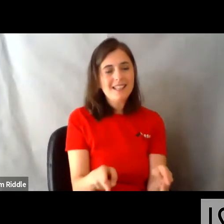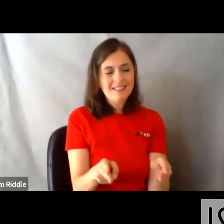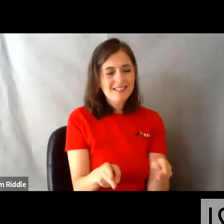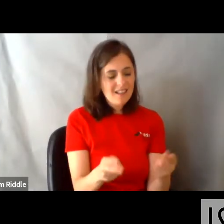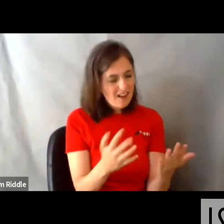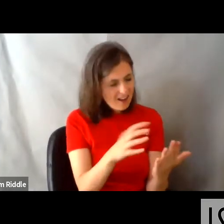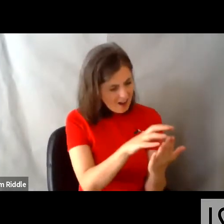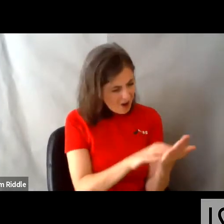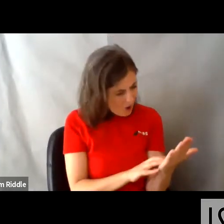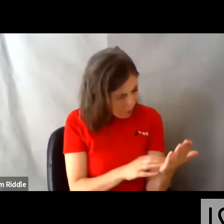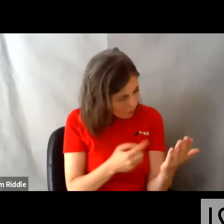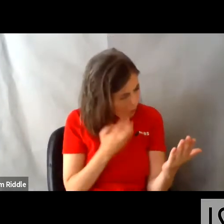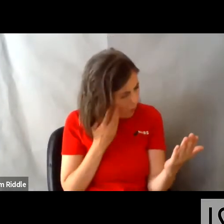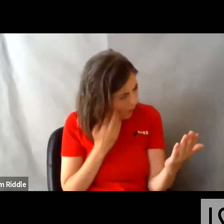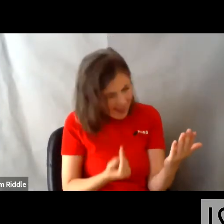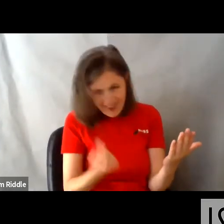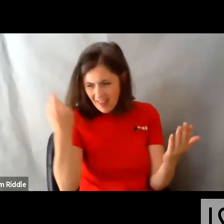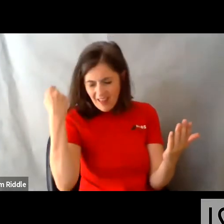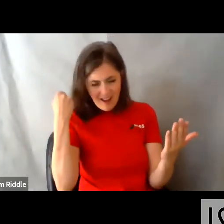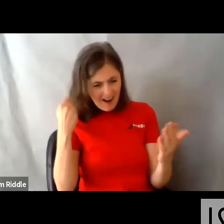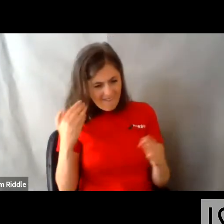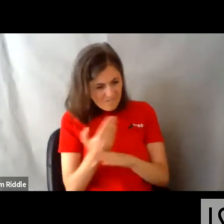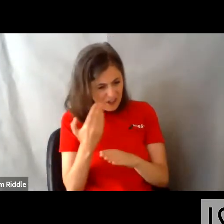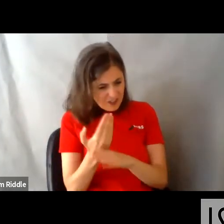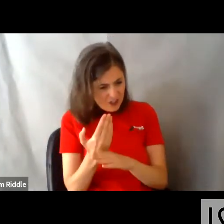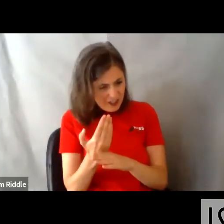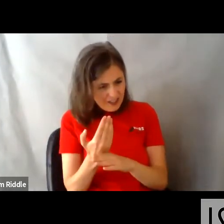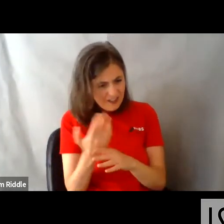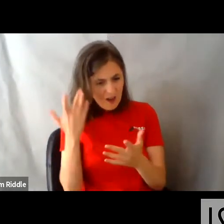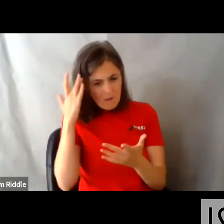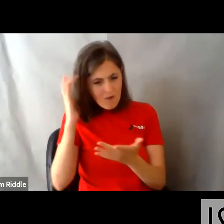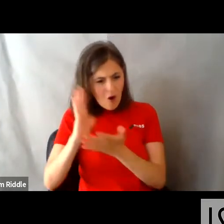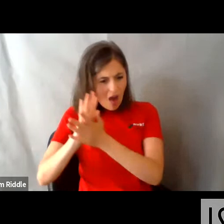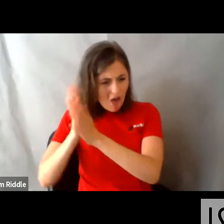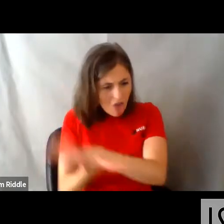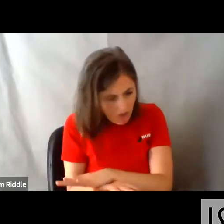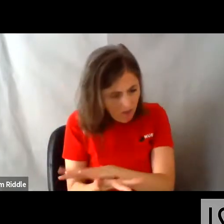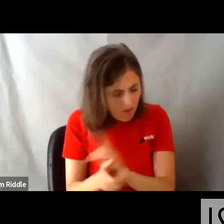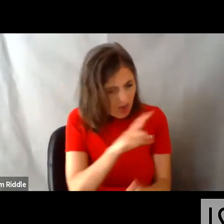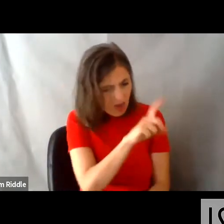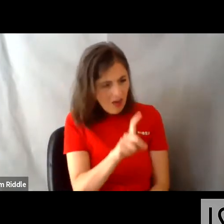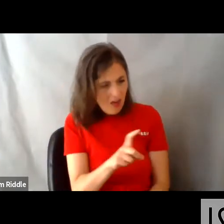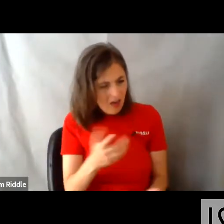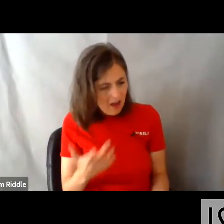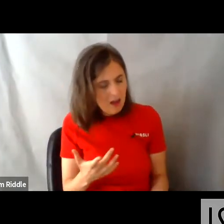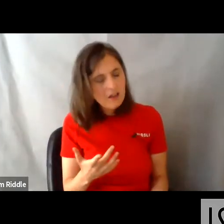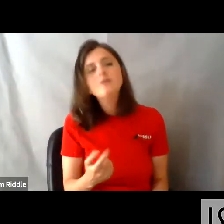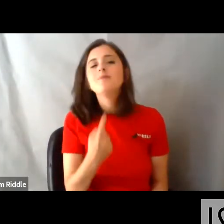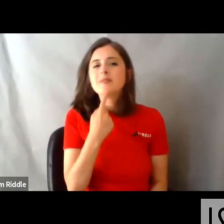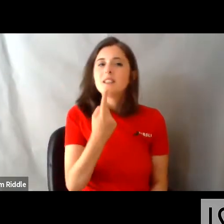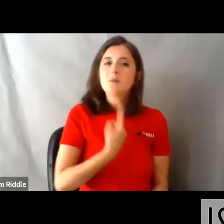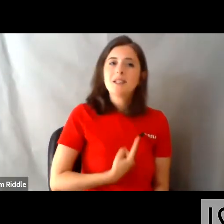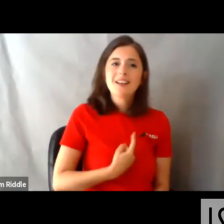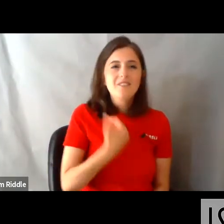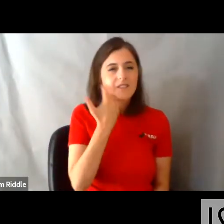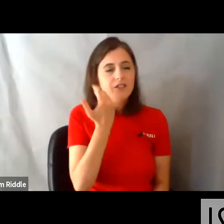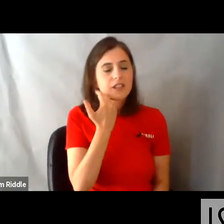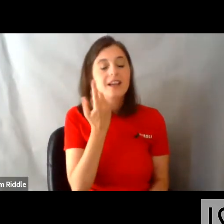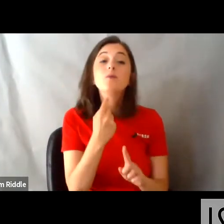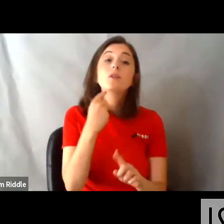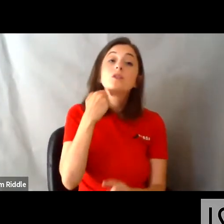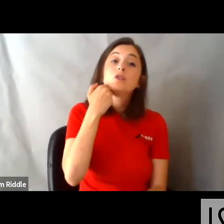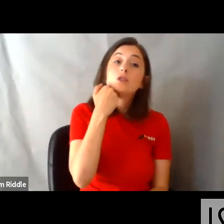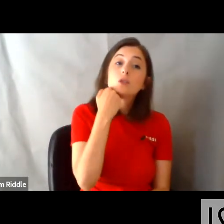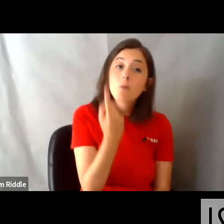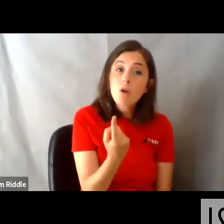I functioned at all, since I crashed into the wonder wall? I tell myself daily that tomorrow's